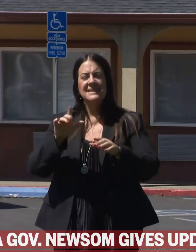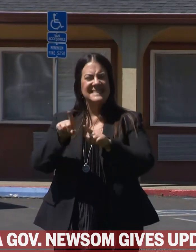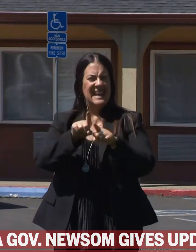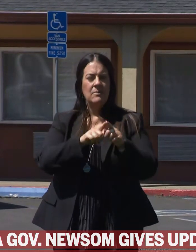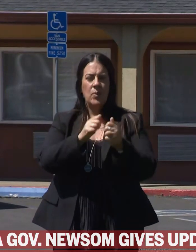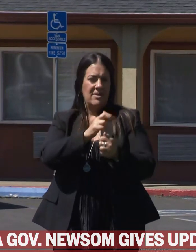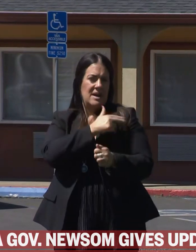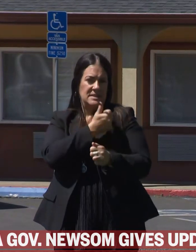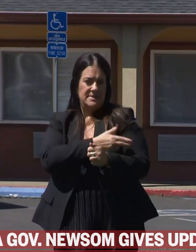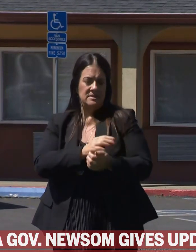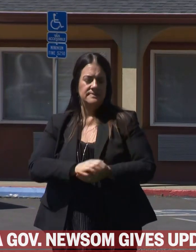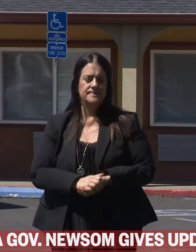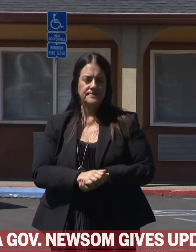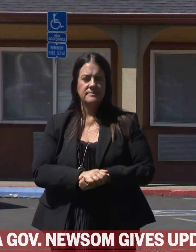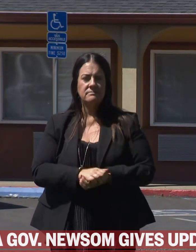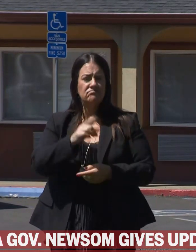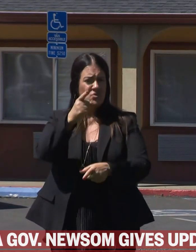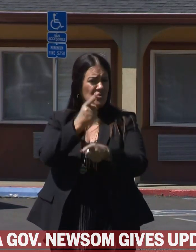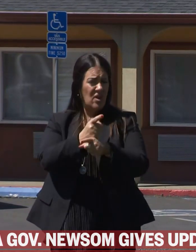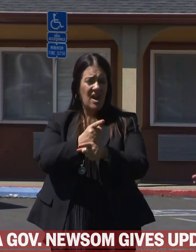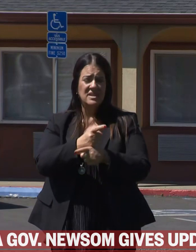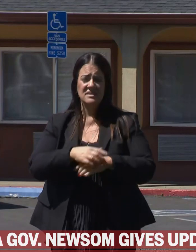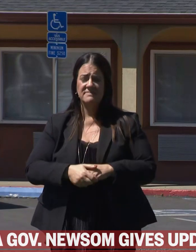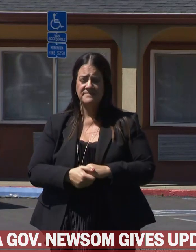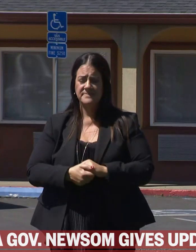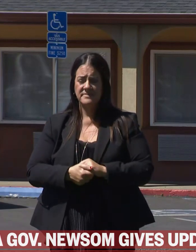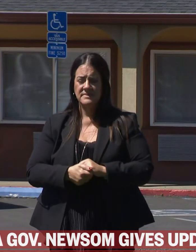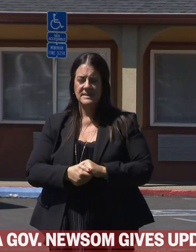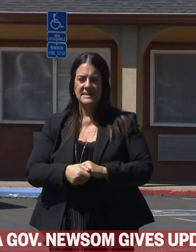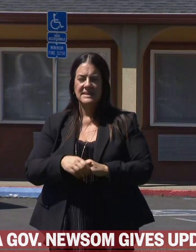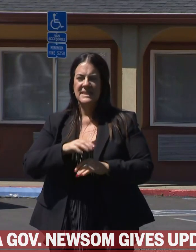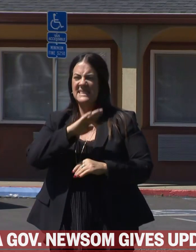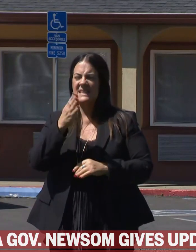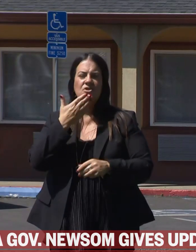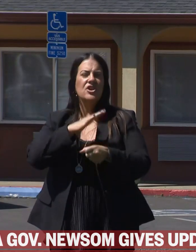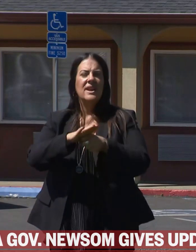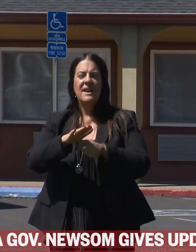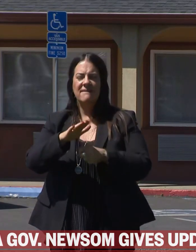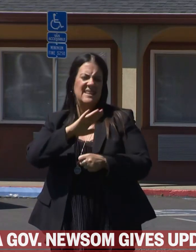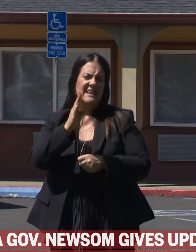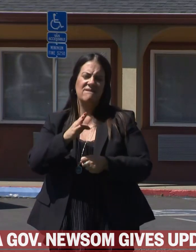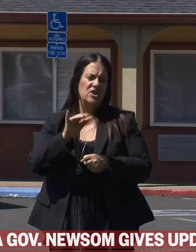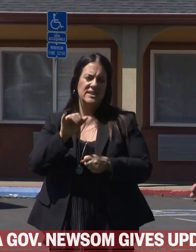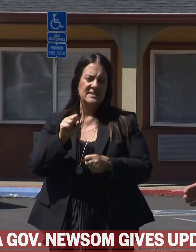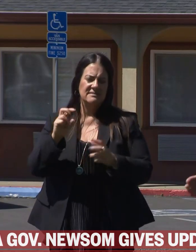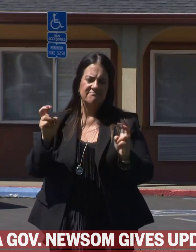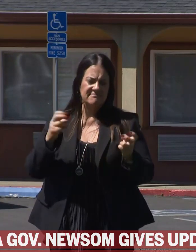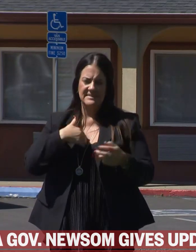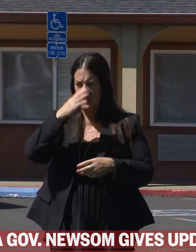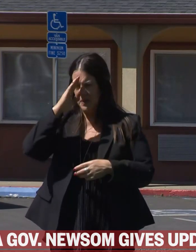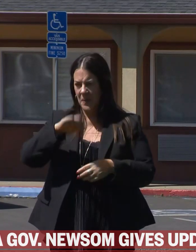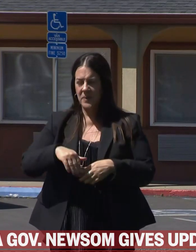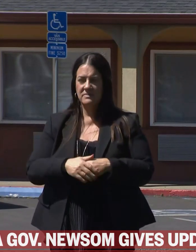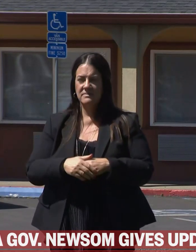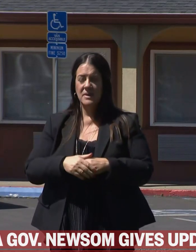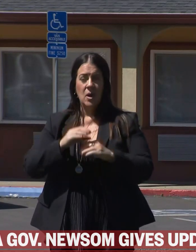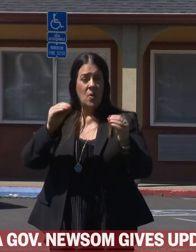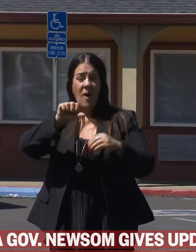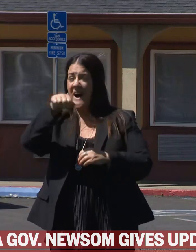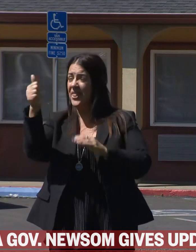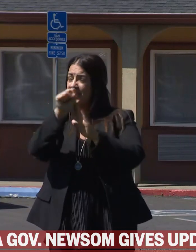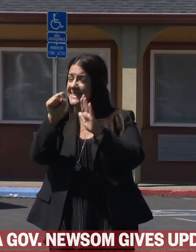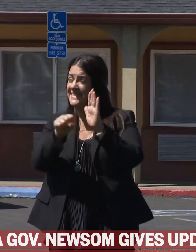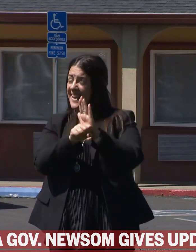is they're right. And we recognize good enough never is. But I'll tell you, I don't know another state that's gotten close to 7,000 housing